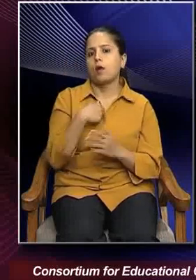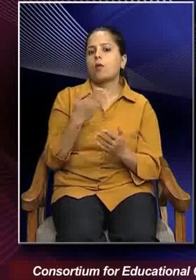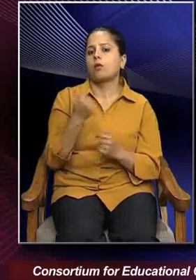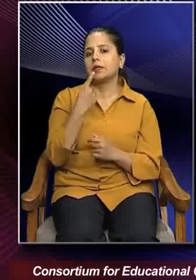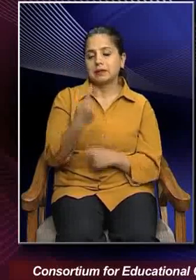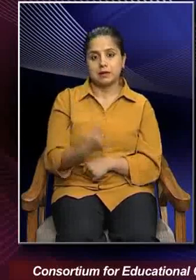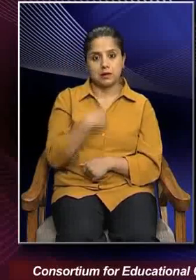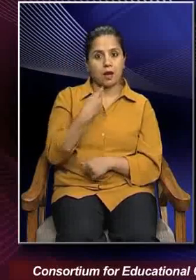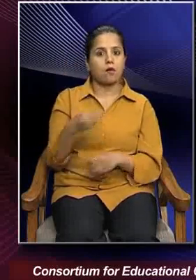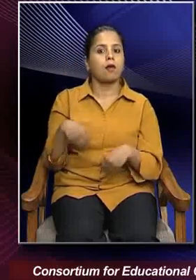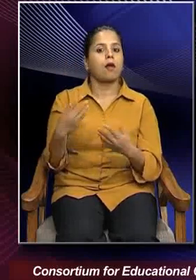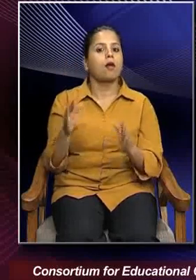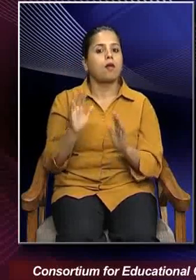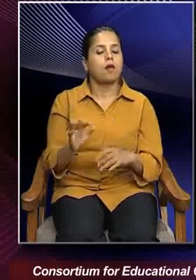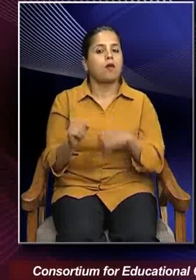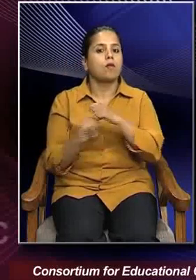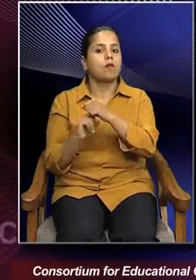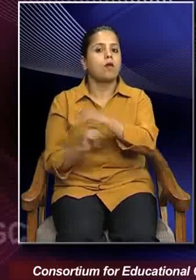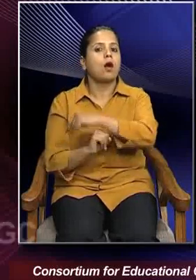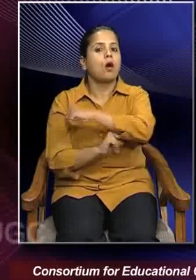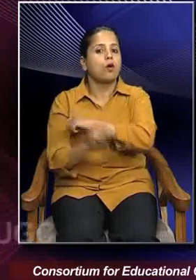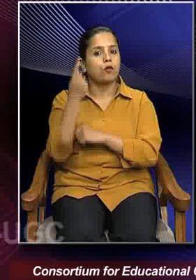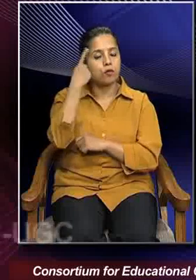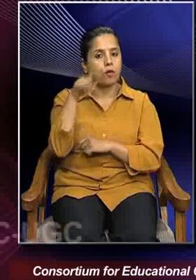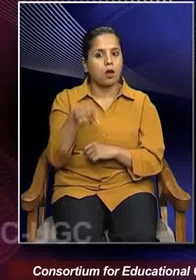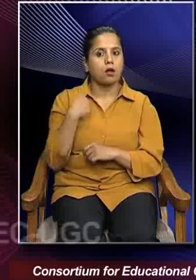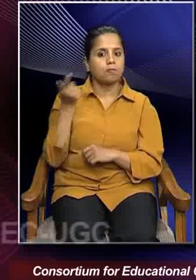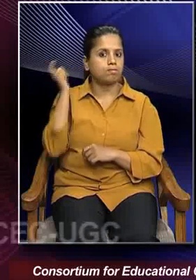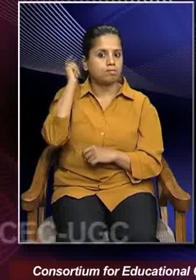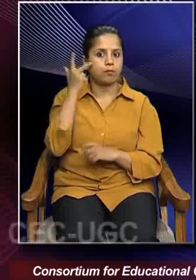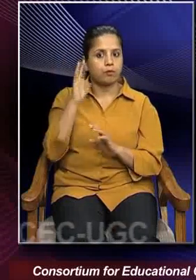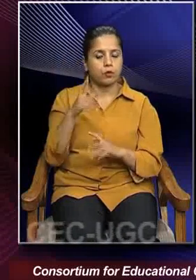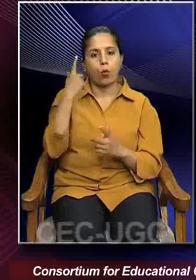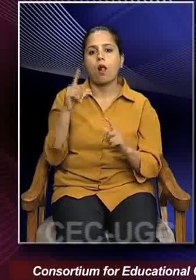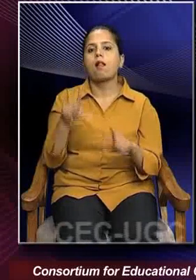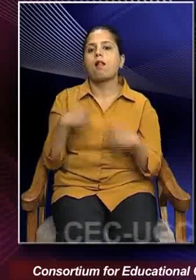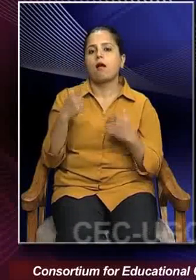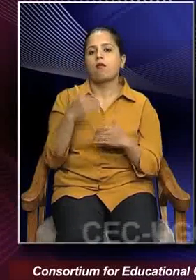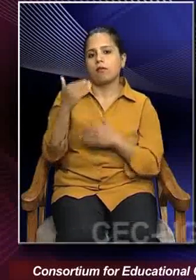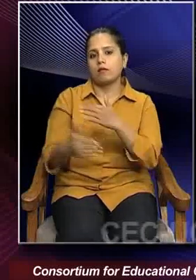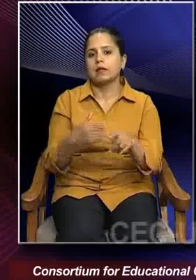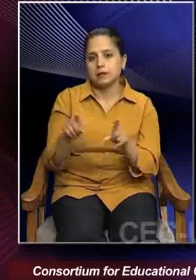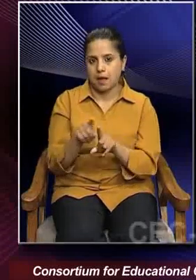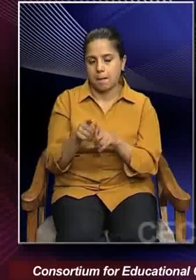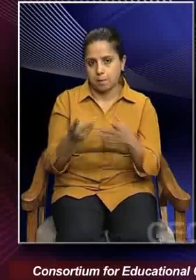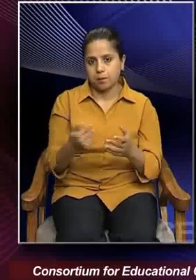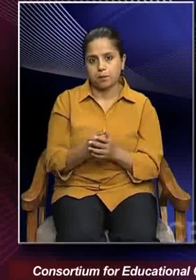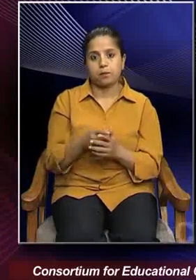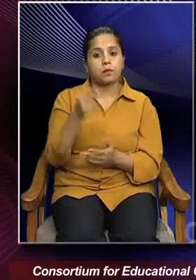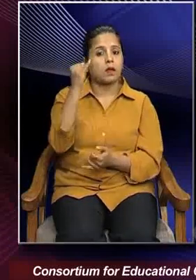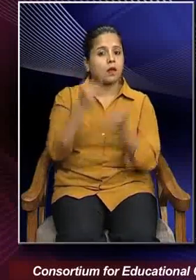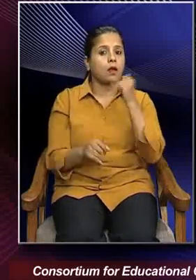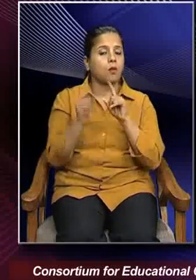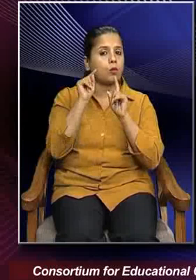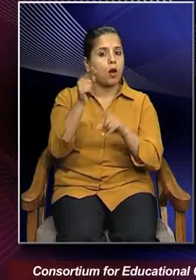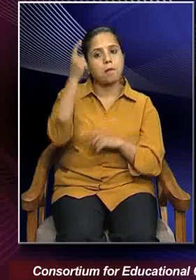self provides a foundation for consciousness to reside in. The last is